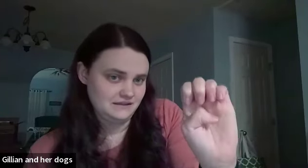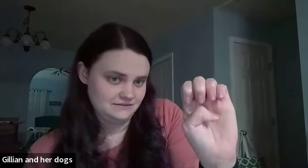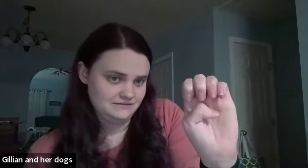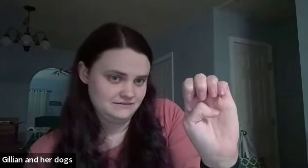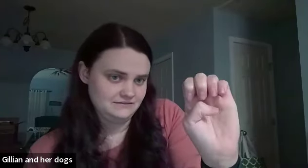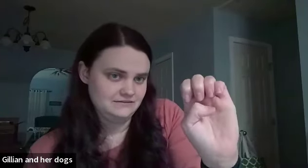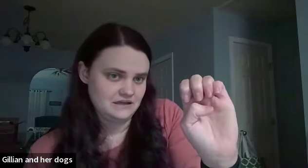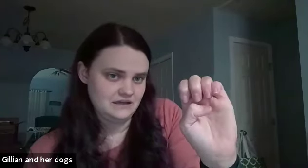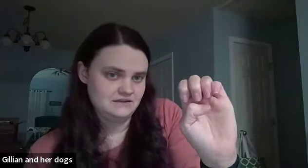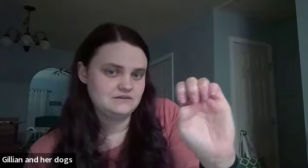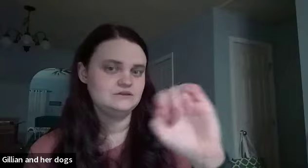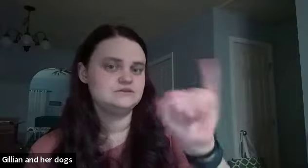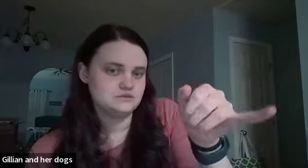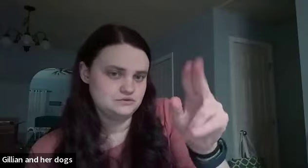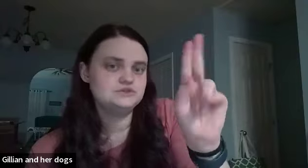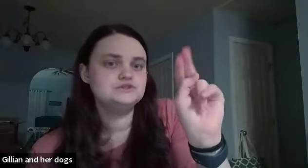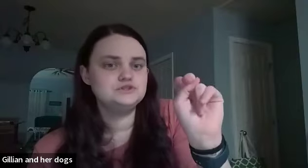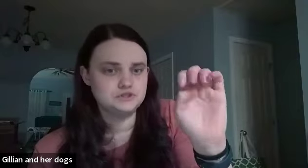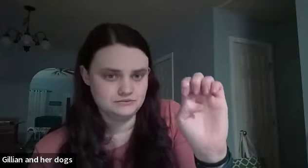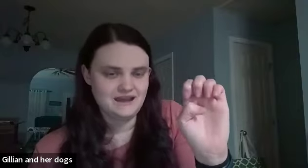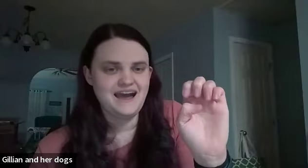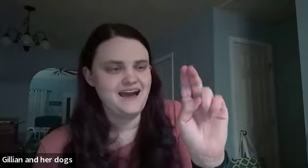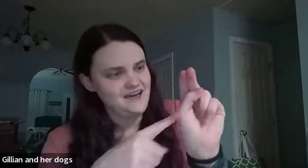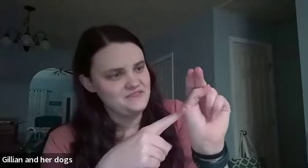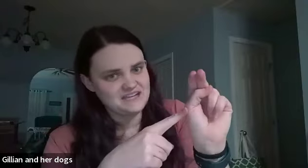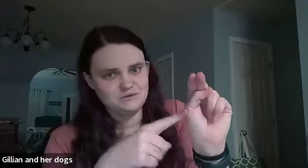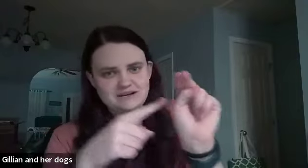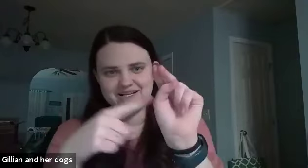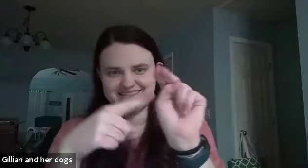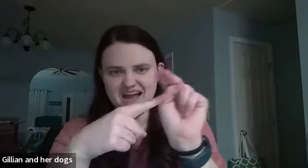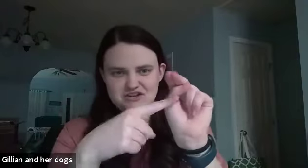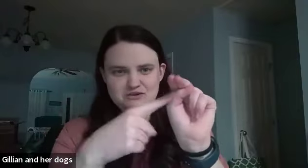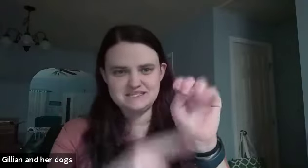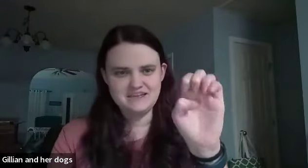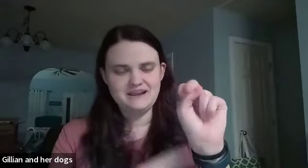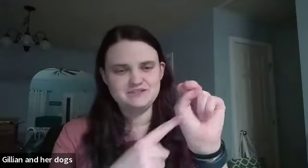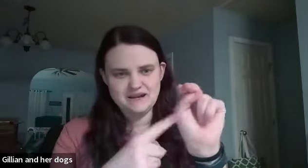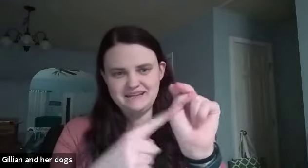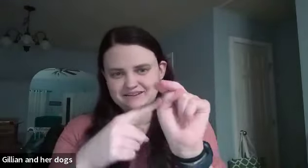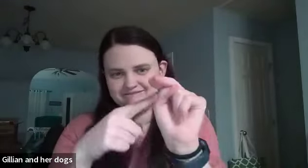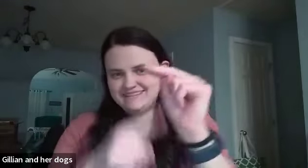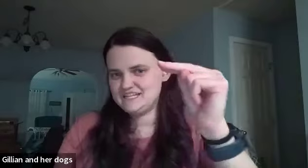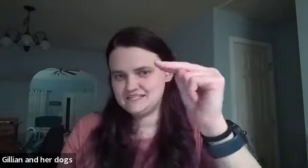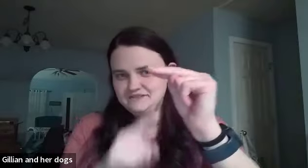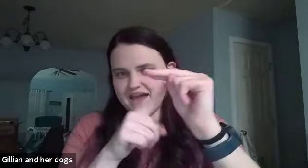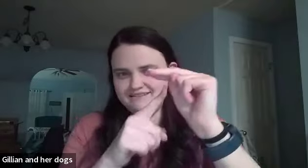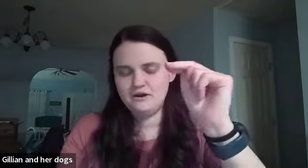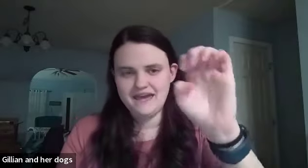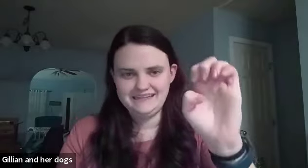June. Okay. So June. Aha, that's where it was. I knew there was another. It's right here. It doesn't flatten on that